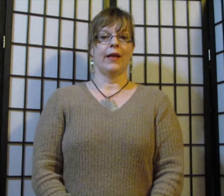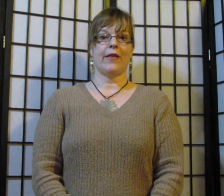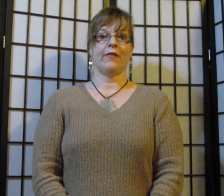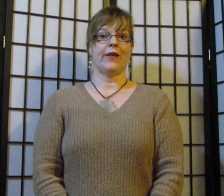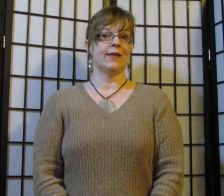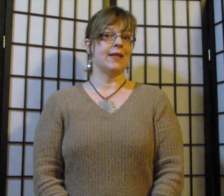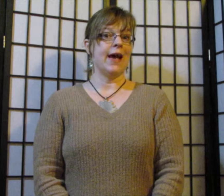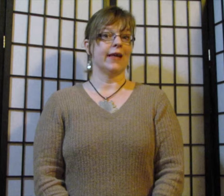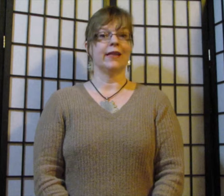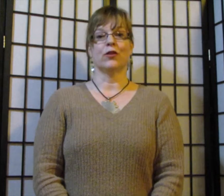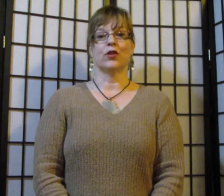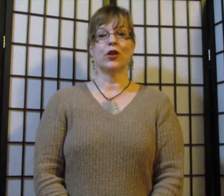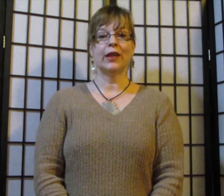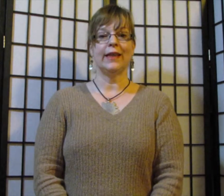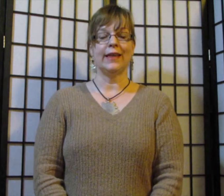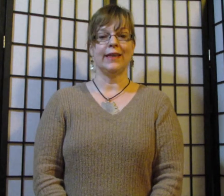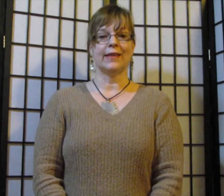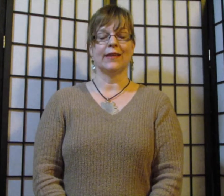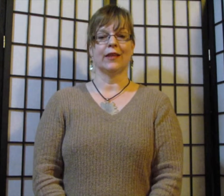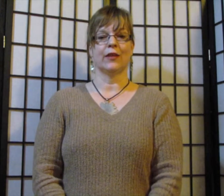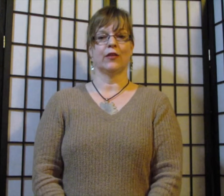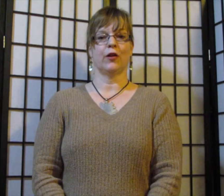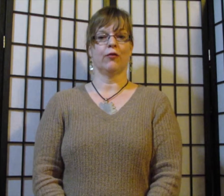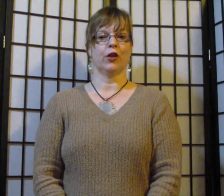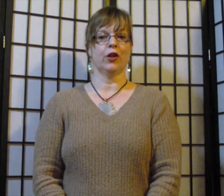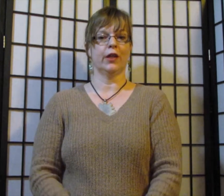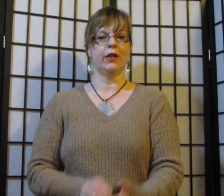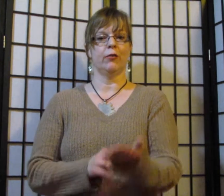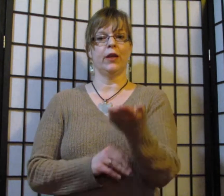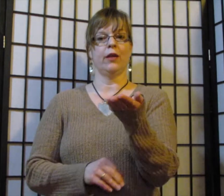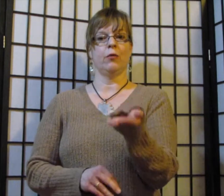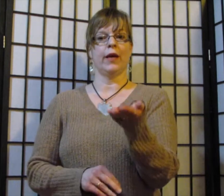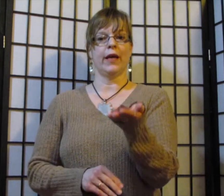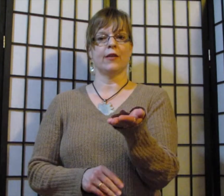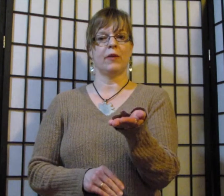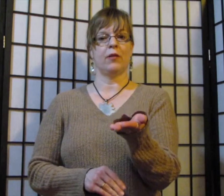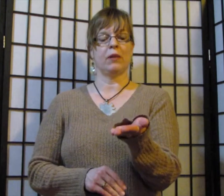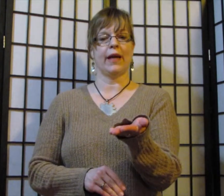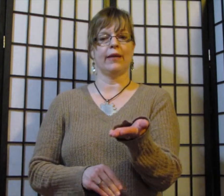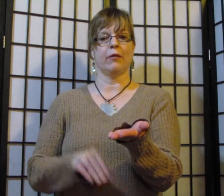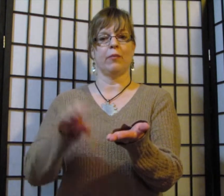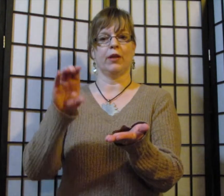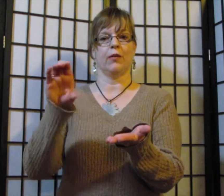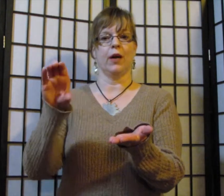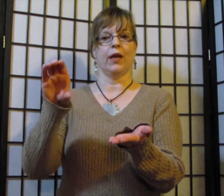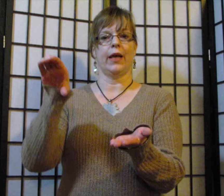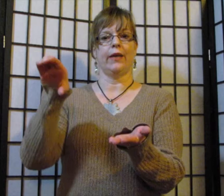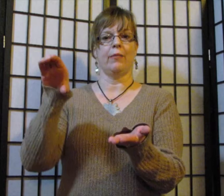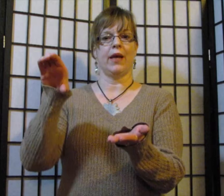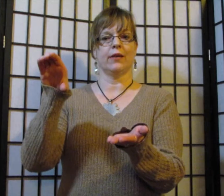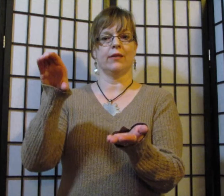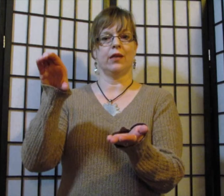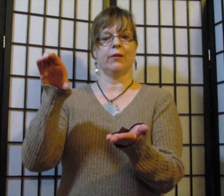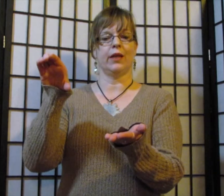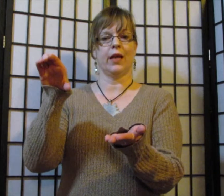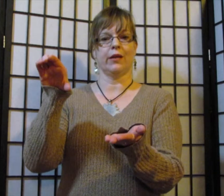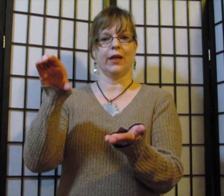Another fun snack is cookies. So for cookies, we need one hand to be the plate that we put them on, and then make a C with the other